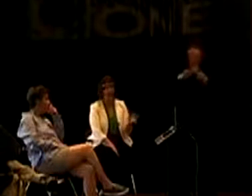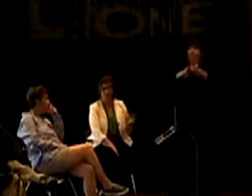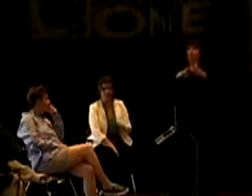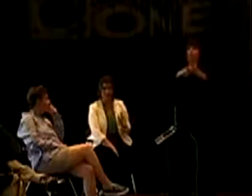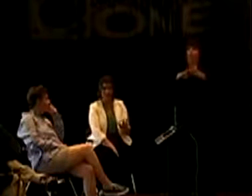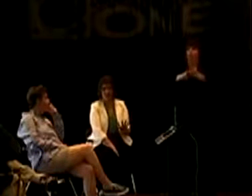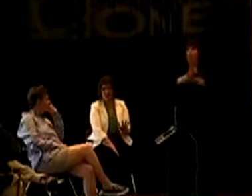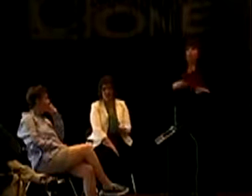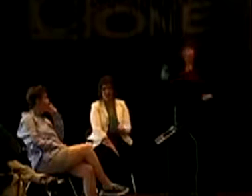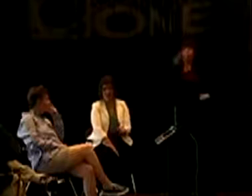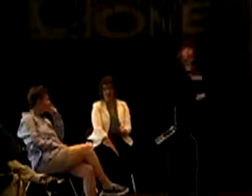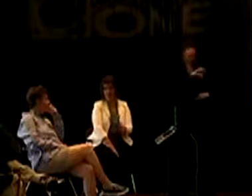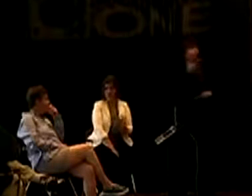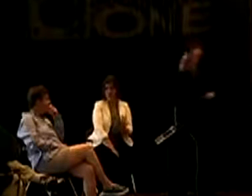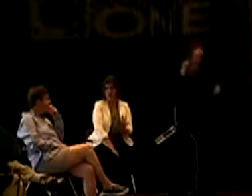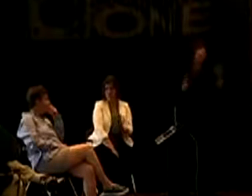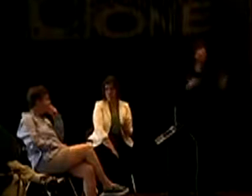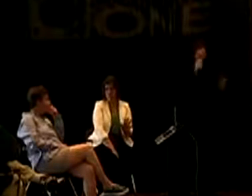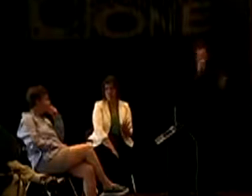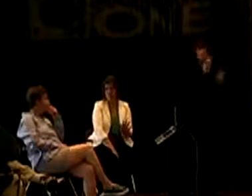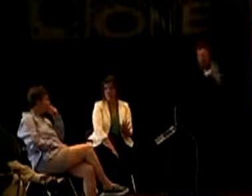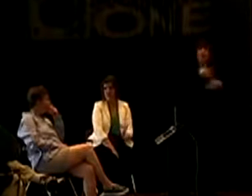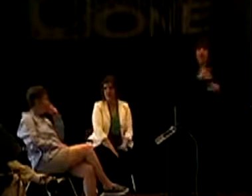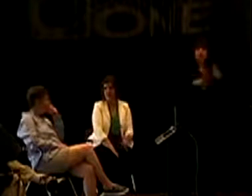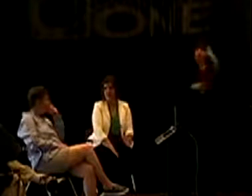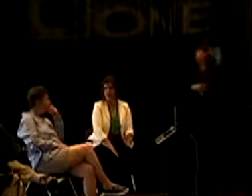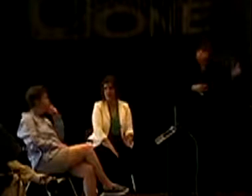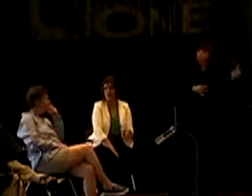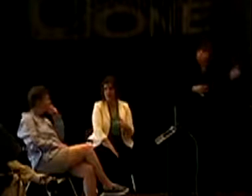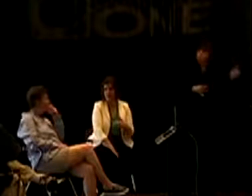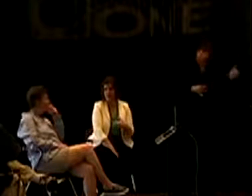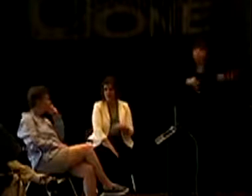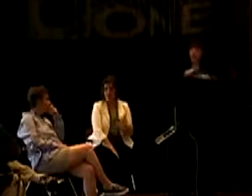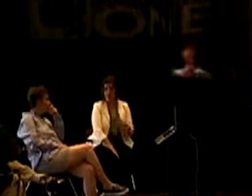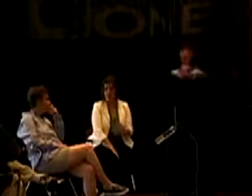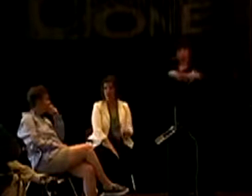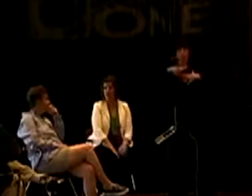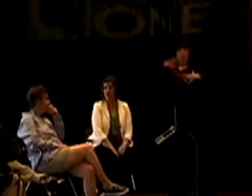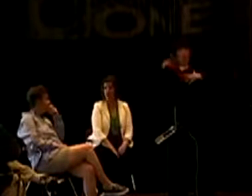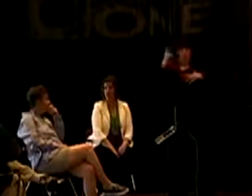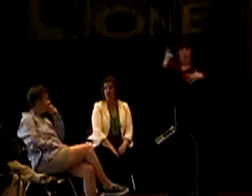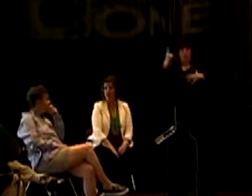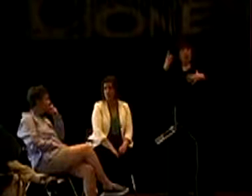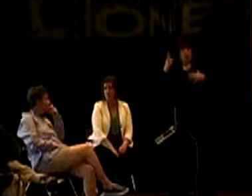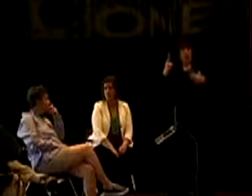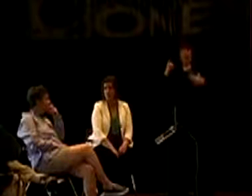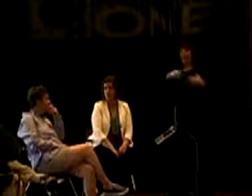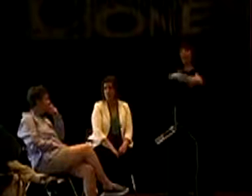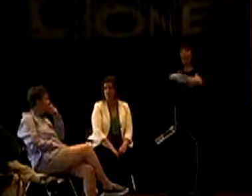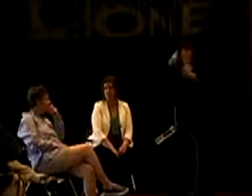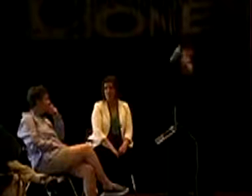Other companies may not have that interest, and that's okay. That's their business. But for us and for other companies like us, I think that it